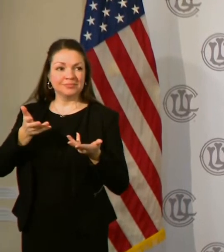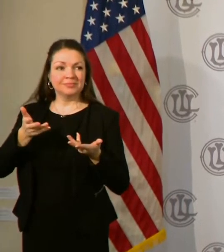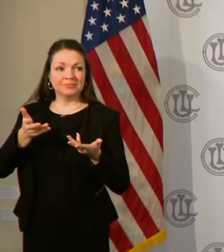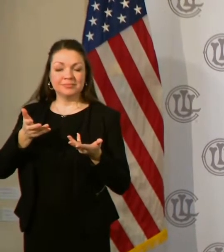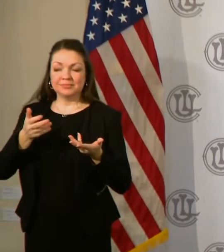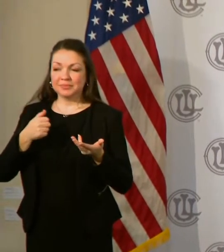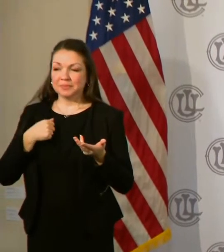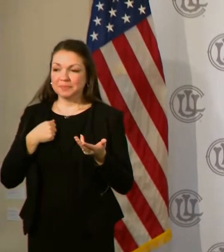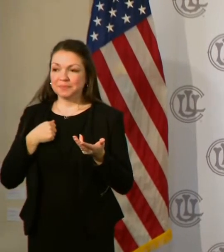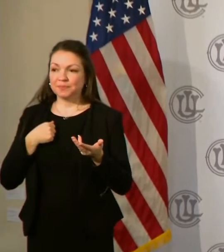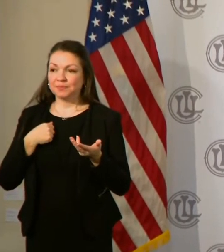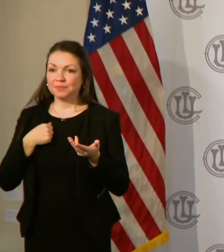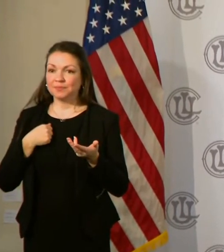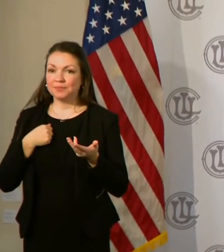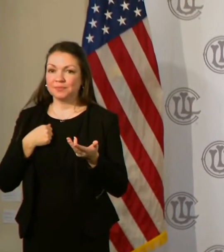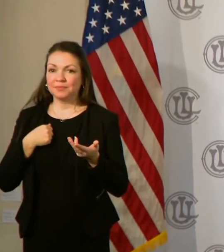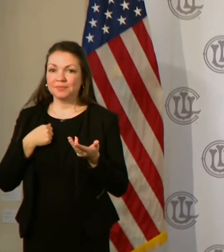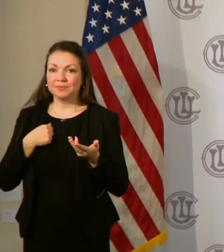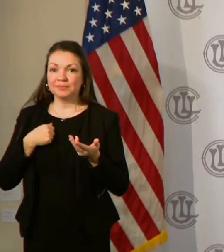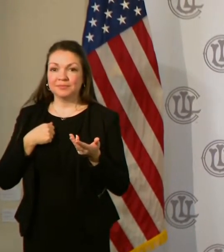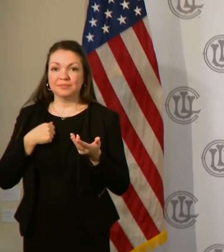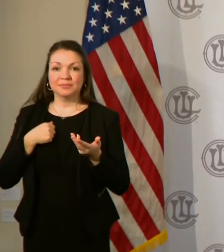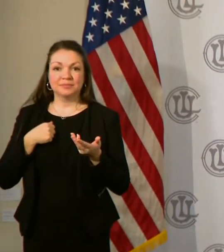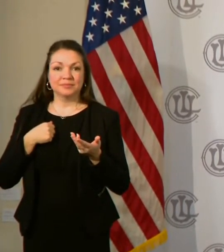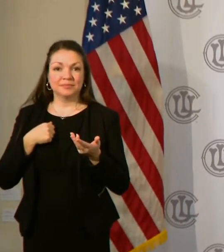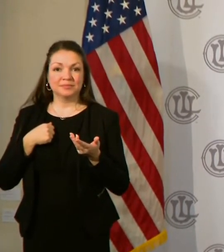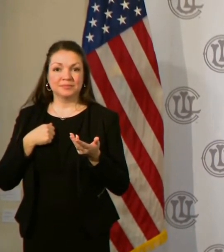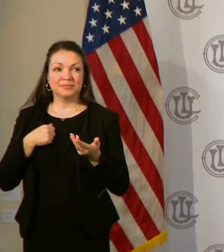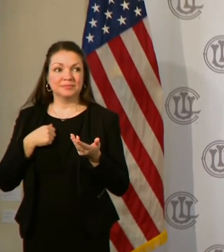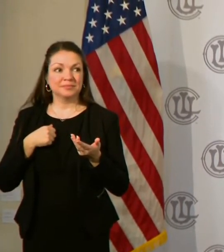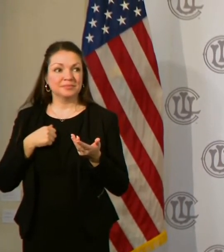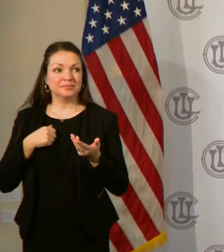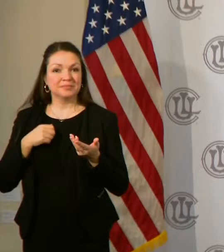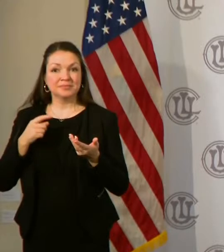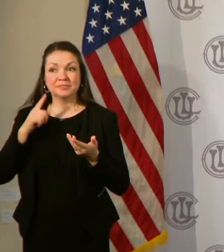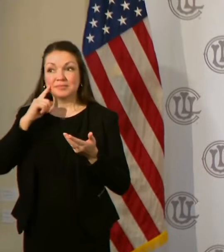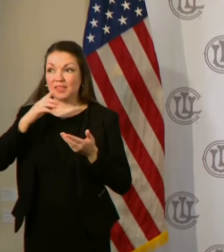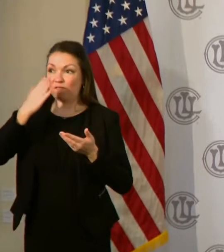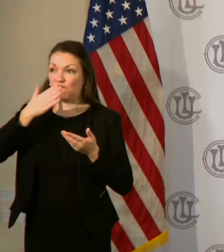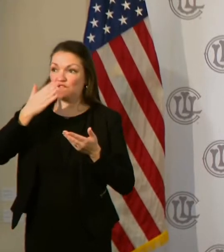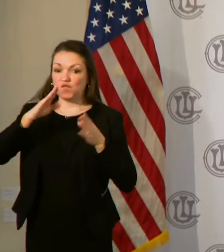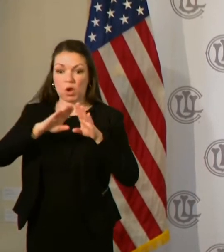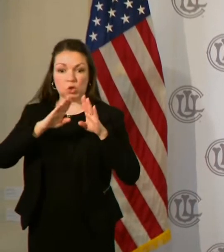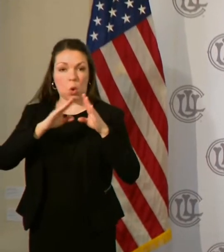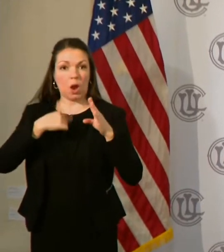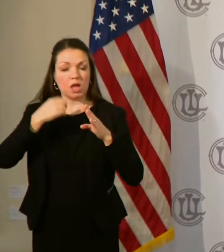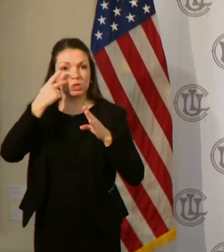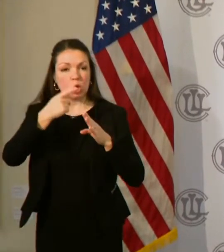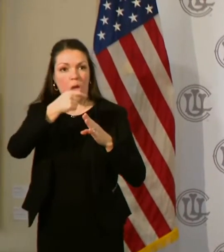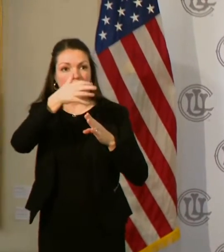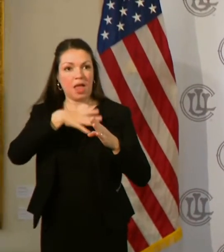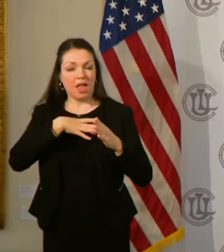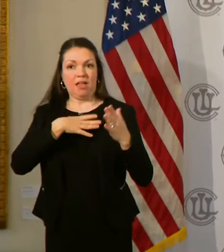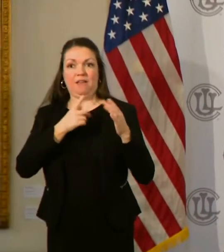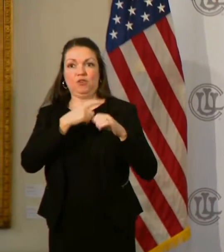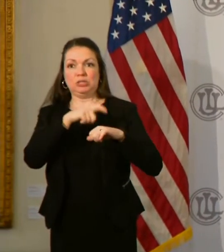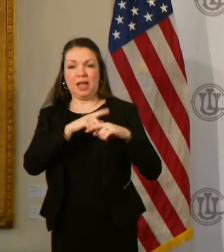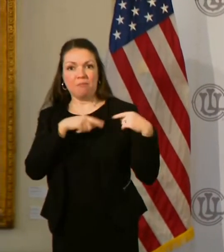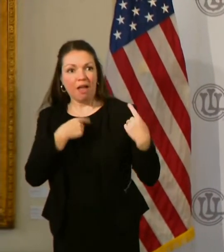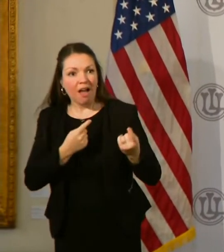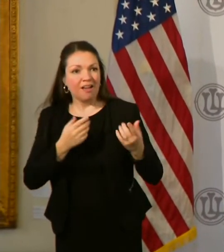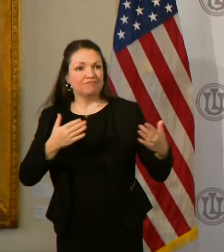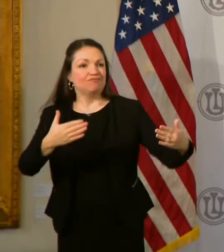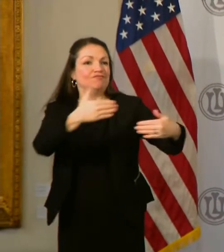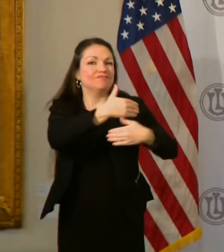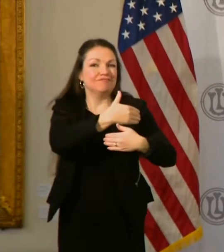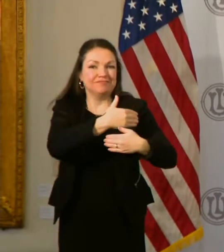that I wrapped my arms around the checkman at the door because it's just so good to have